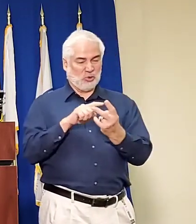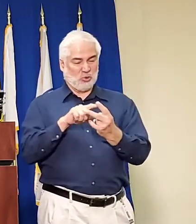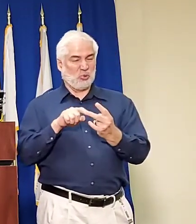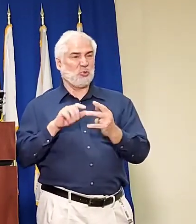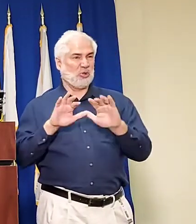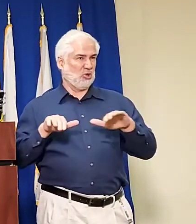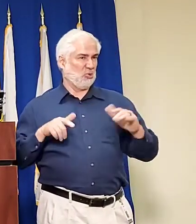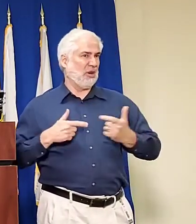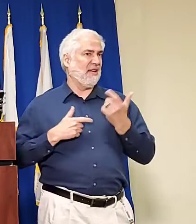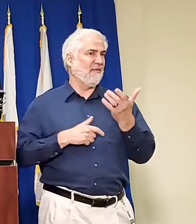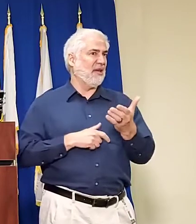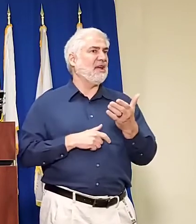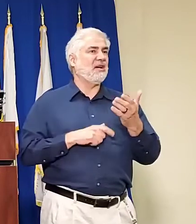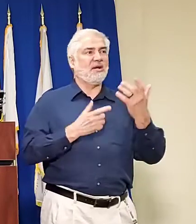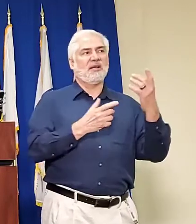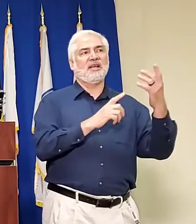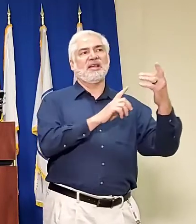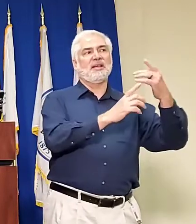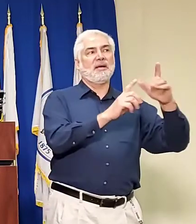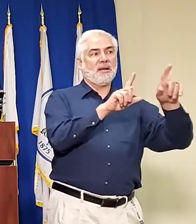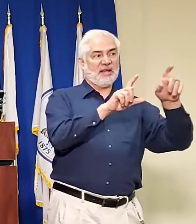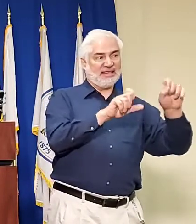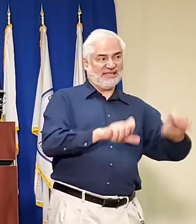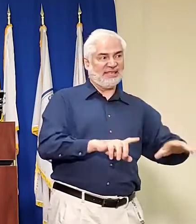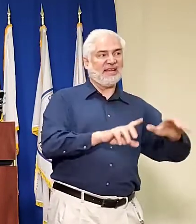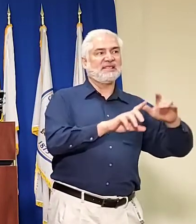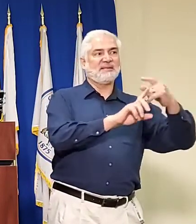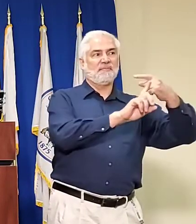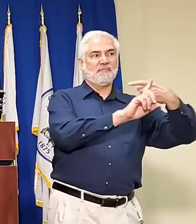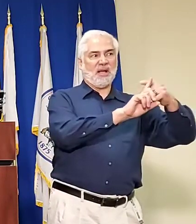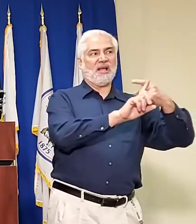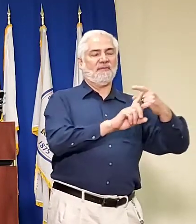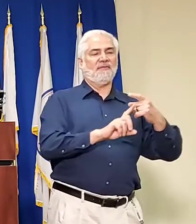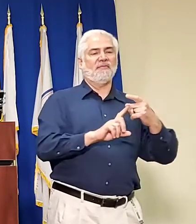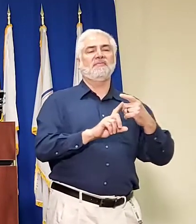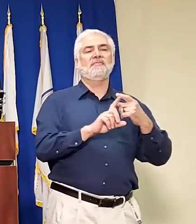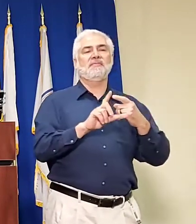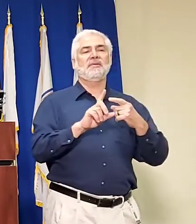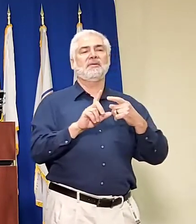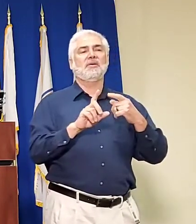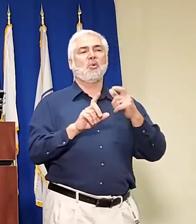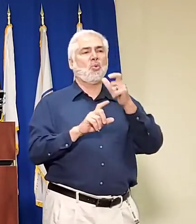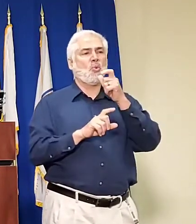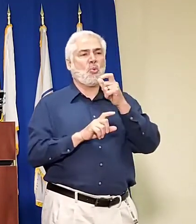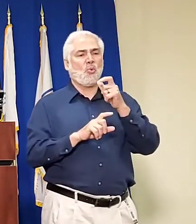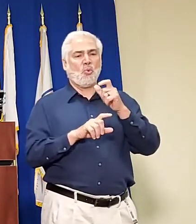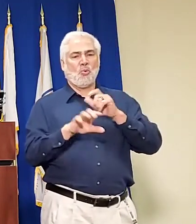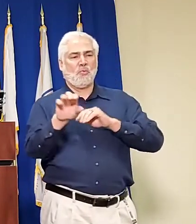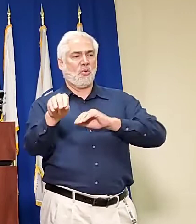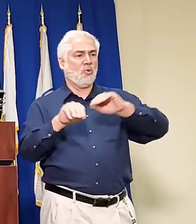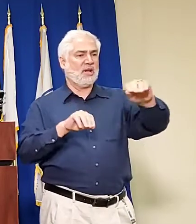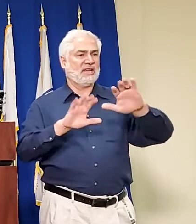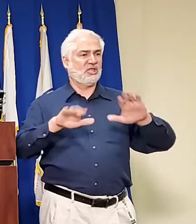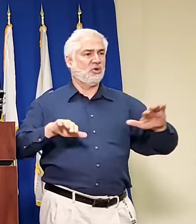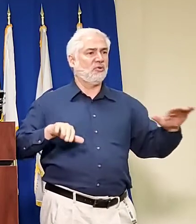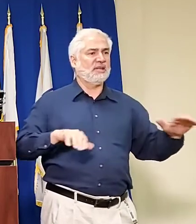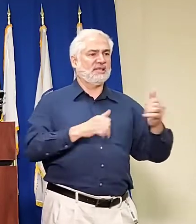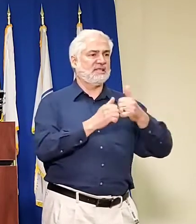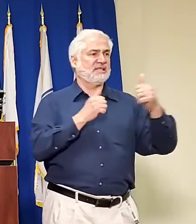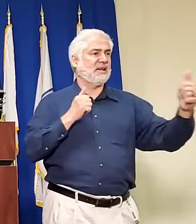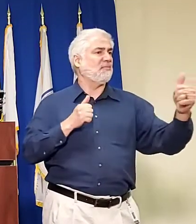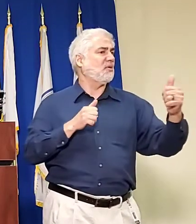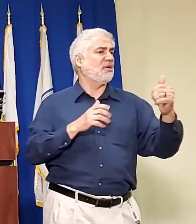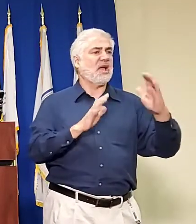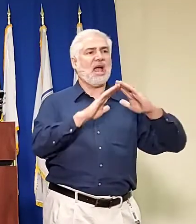awaiting results. What needs to be happening inside that household? Who needs to be where? Do the children need to go stay